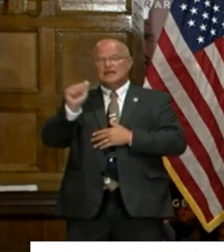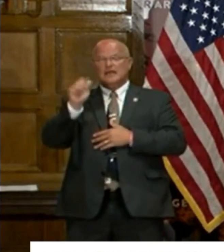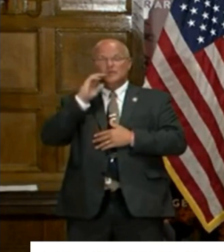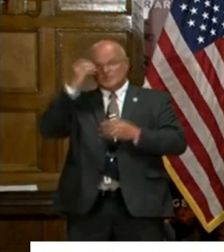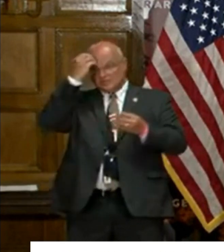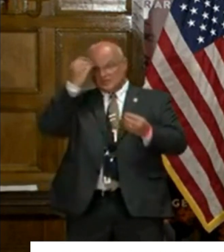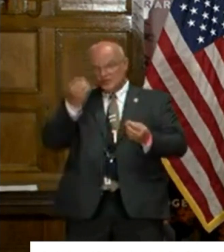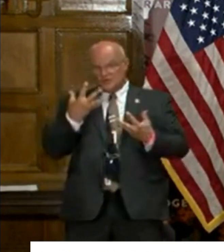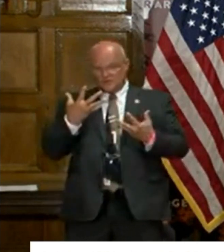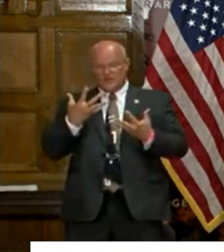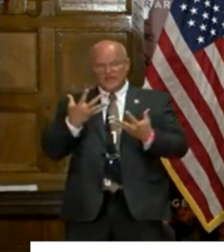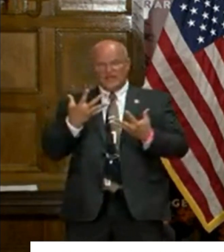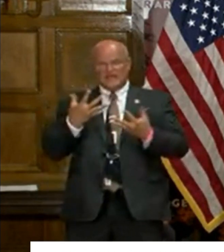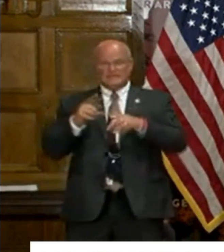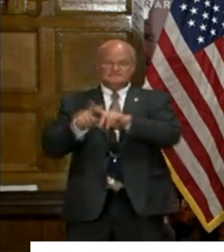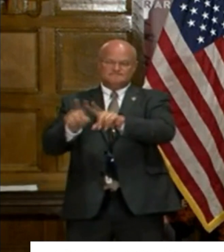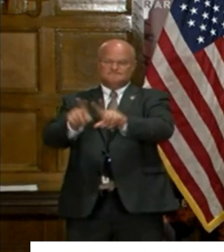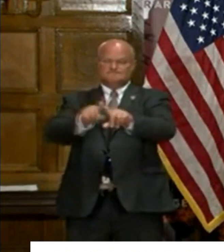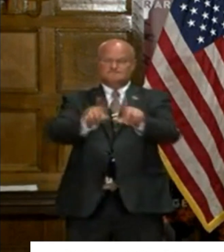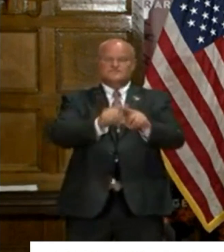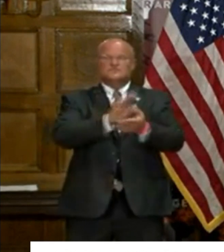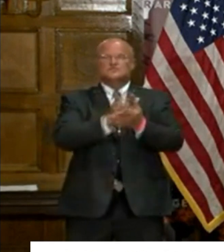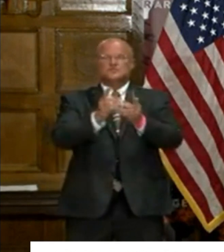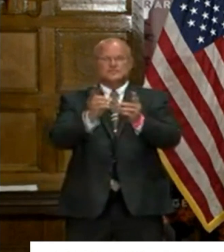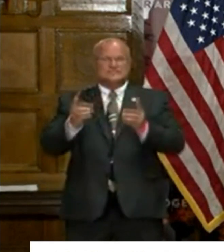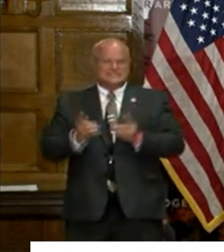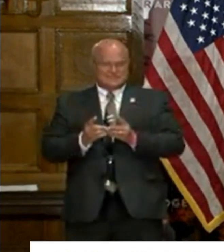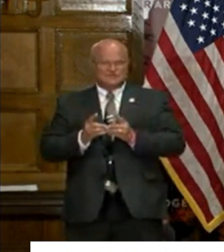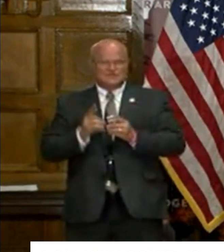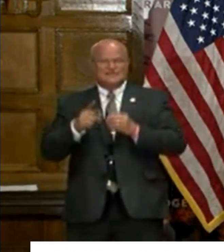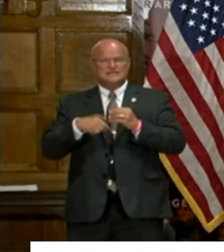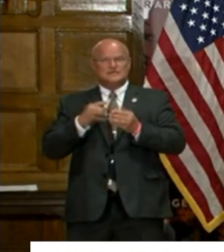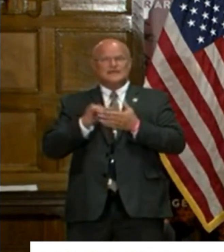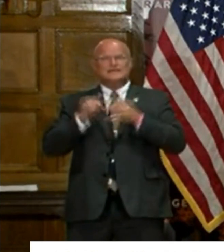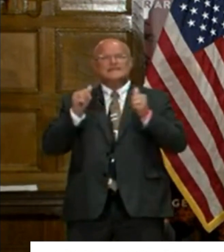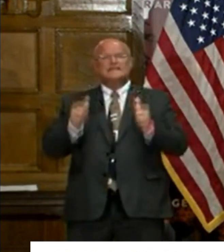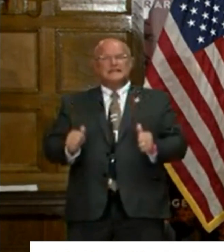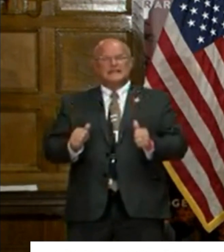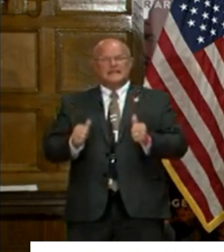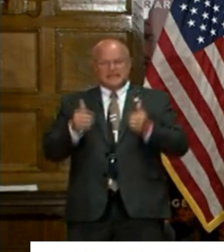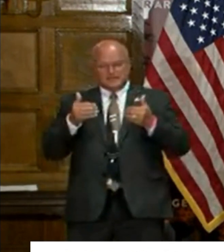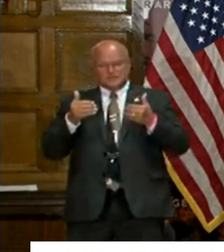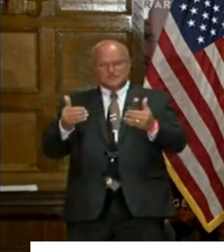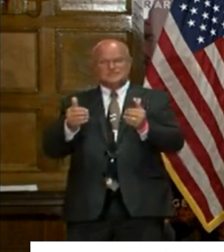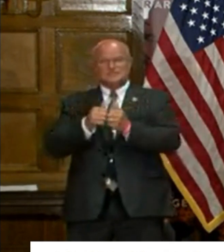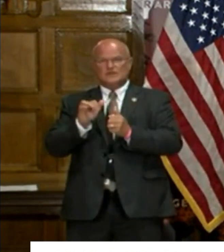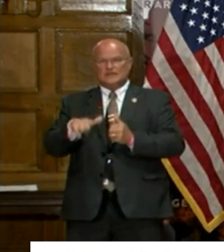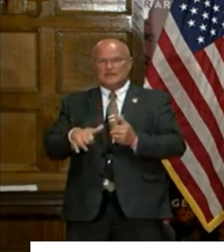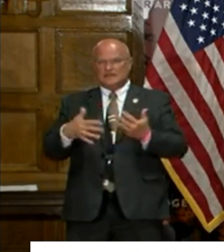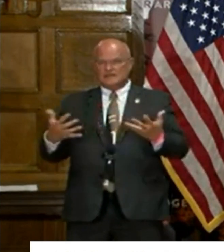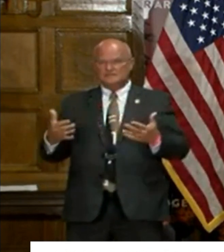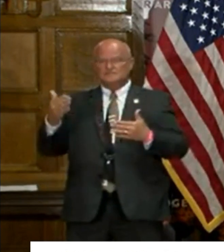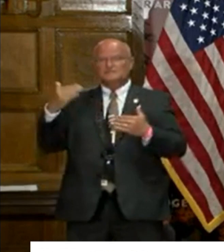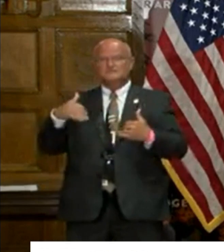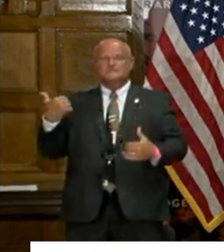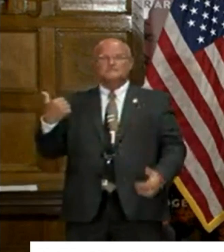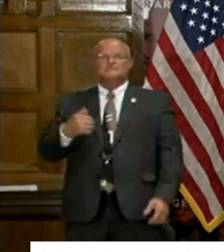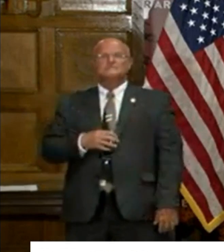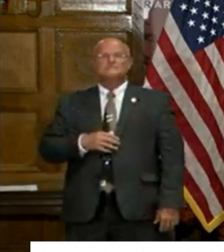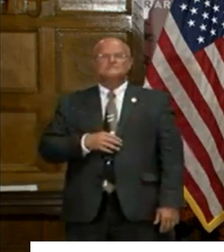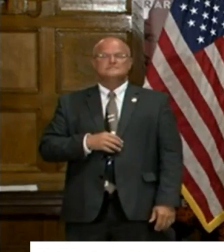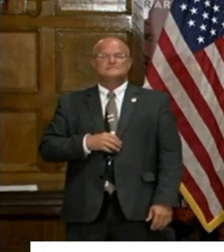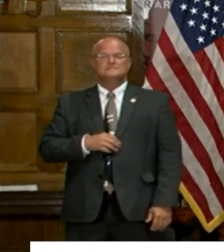be notifying the different school districts that they can proceed with that. And then the next part.